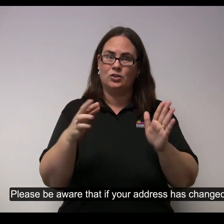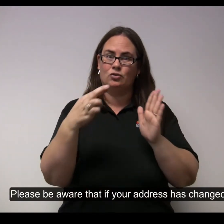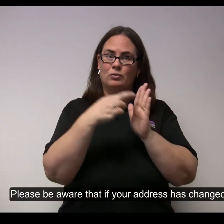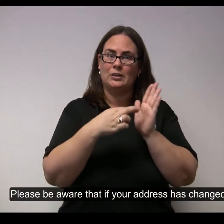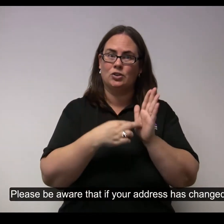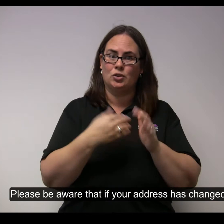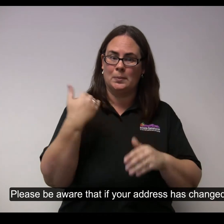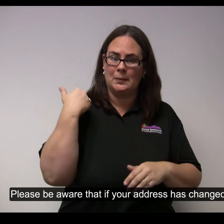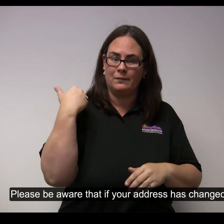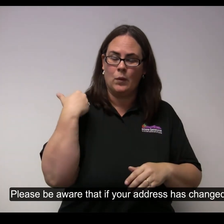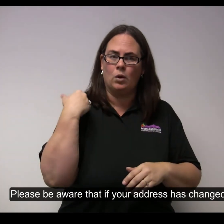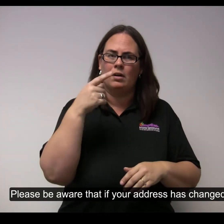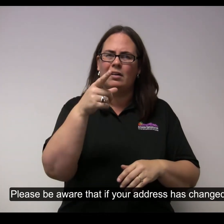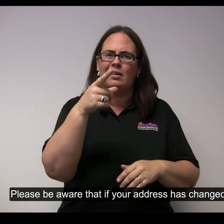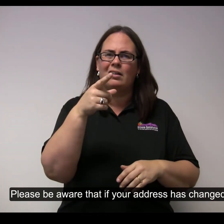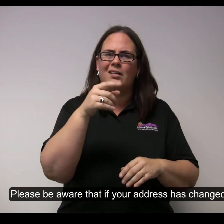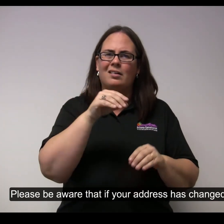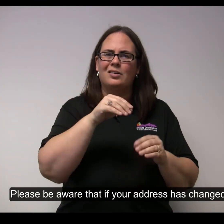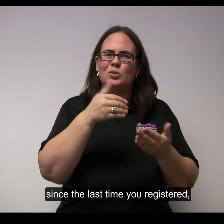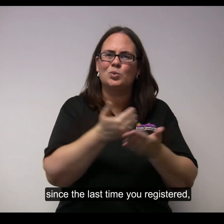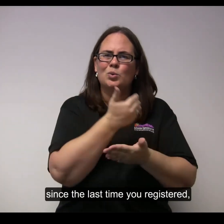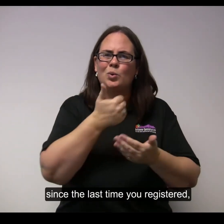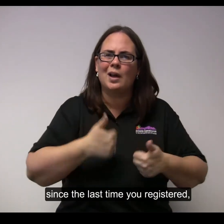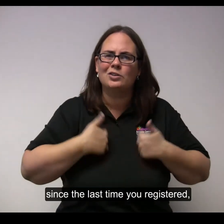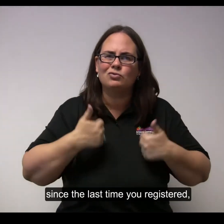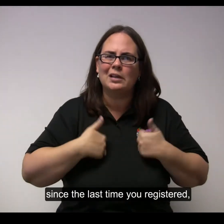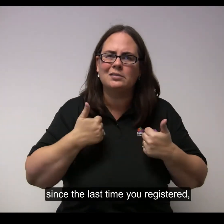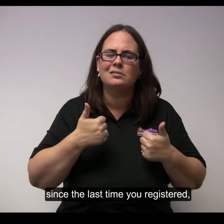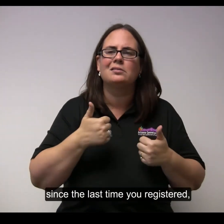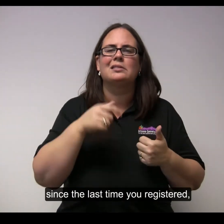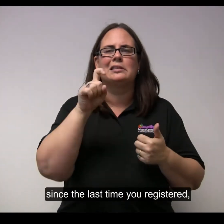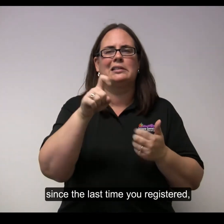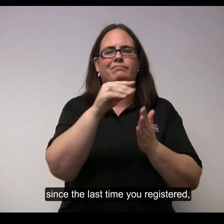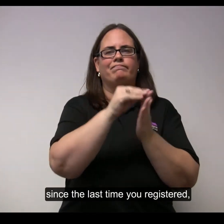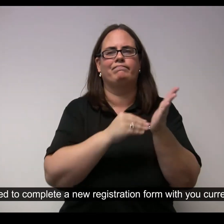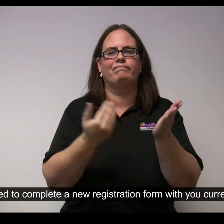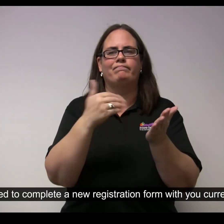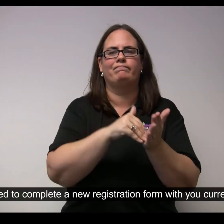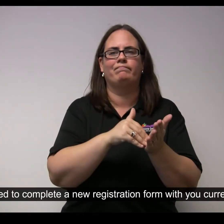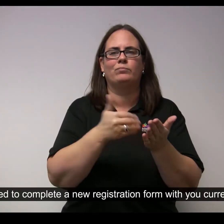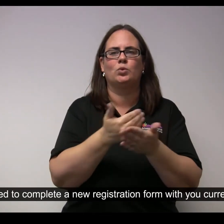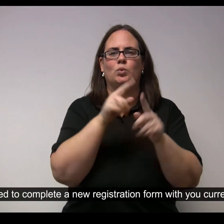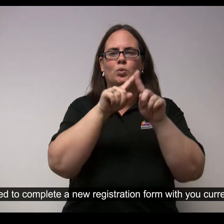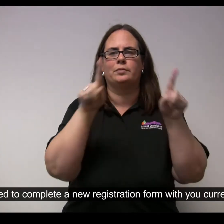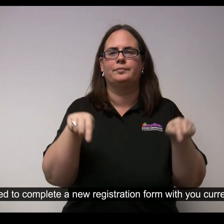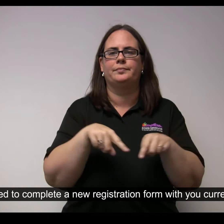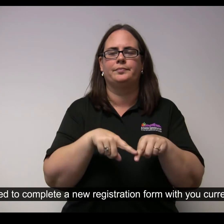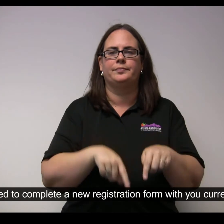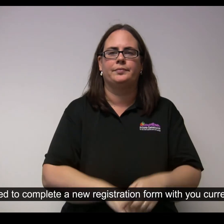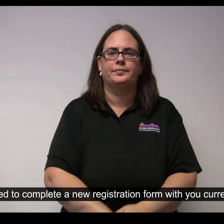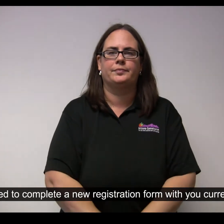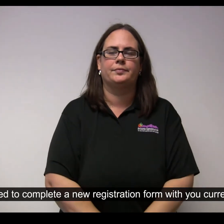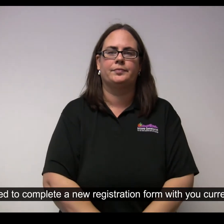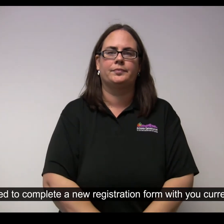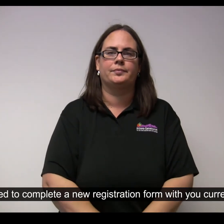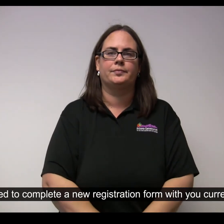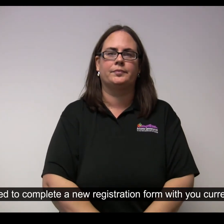Please be aware that if your address has changed since the last time you registered, you'll need to complete a new registration form with your